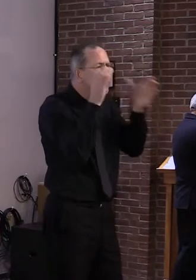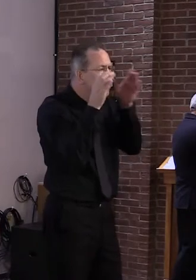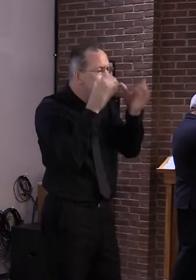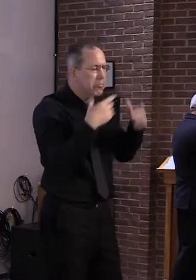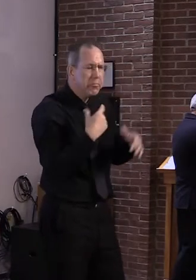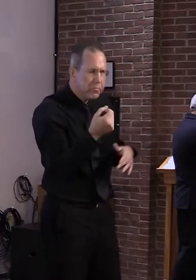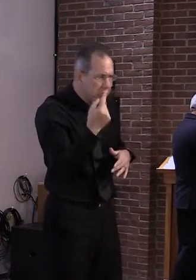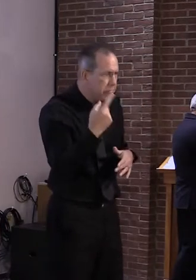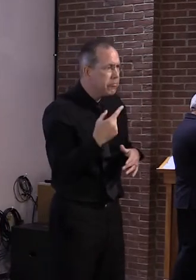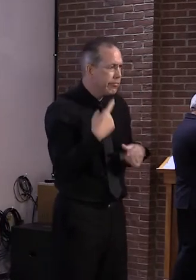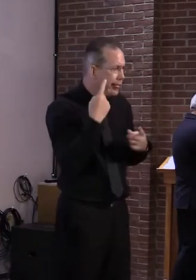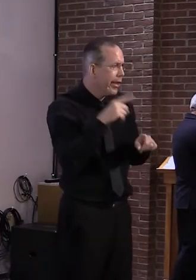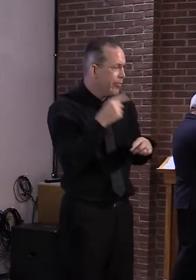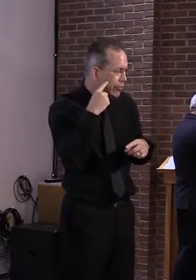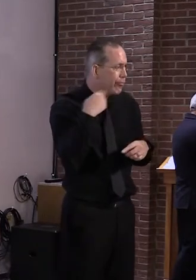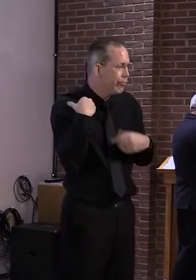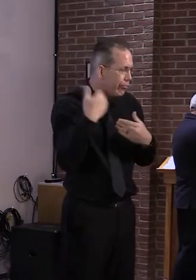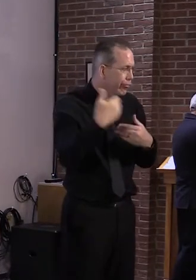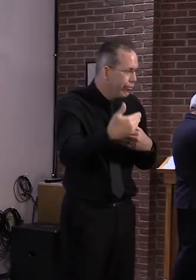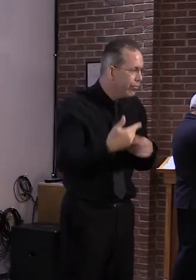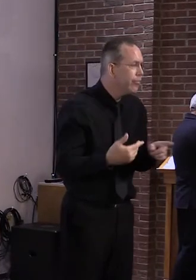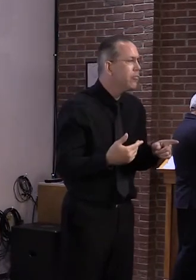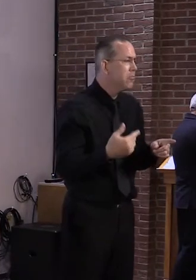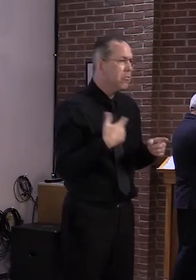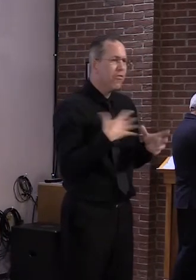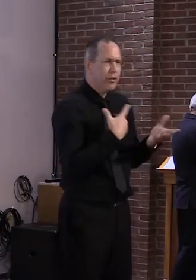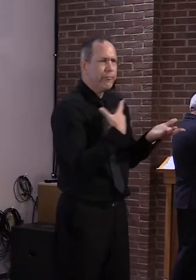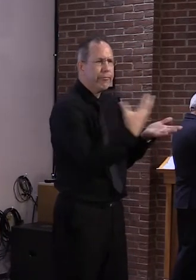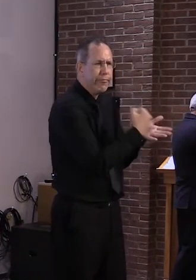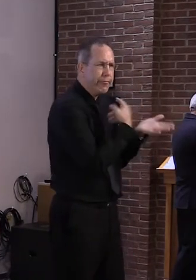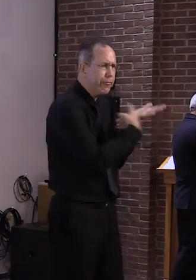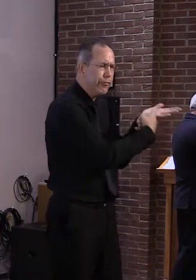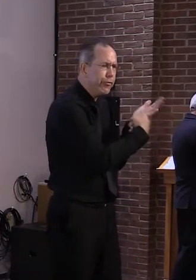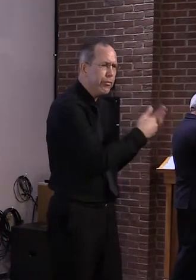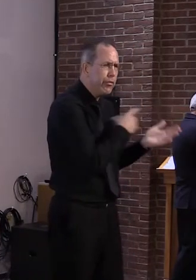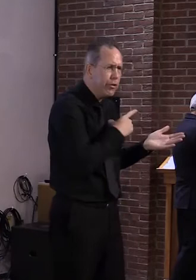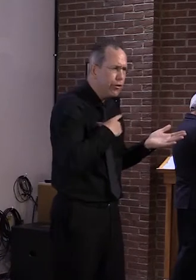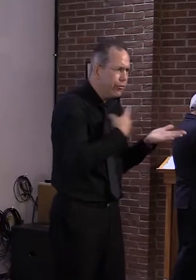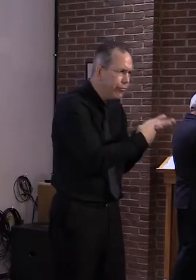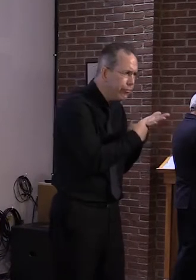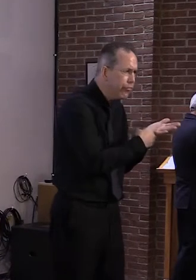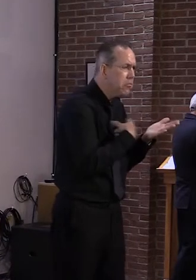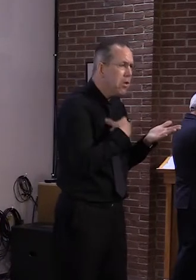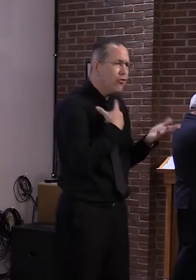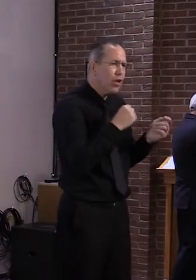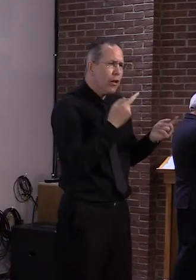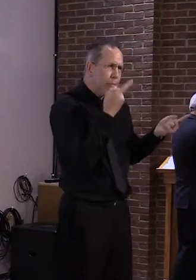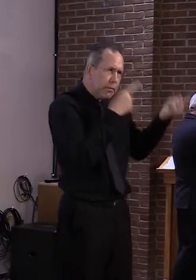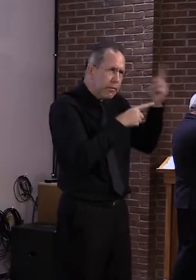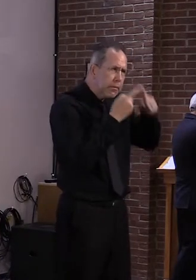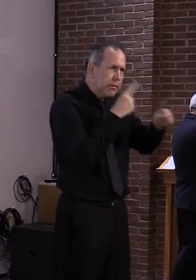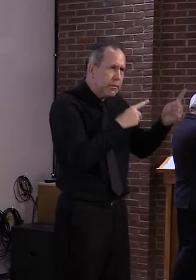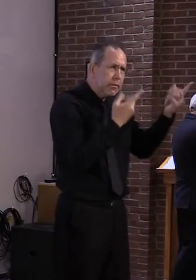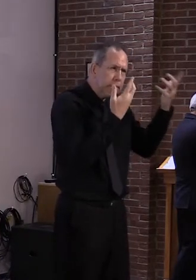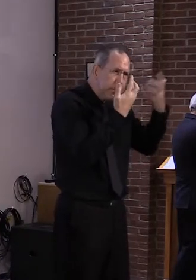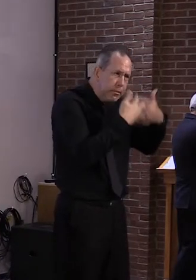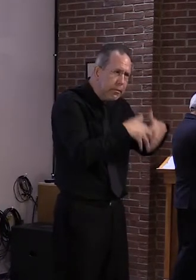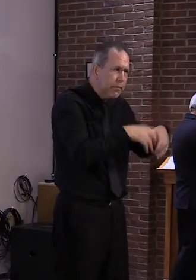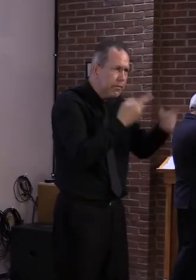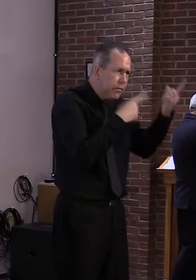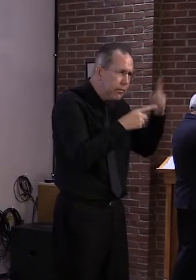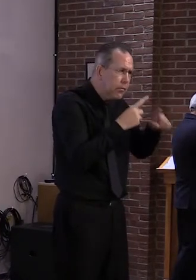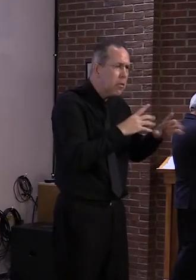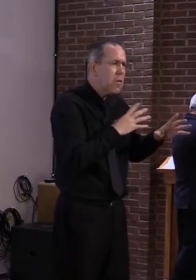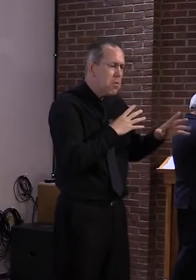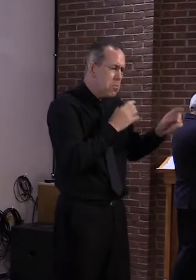had communicated that to both the House and the Senate. And again, I thought we were making some ground, but I don't know what was included